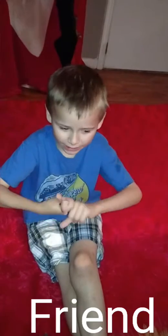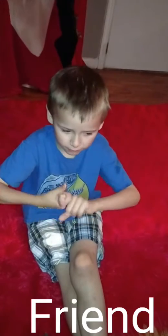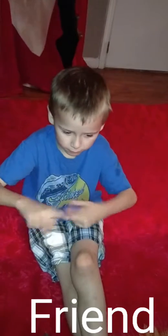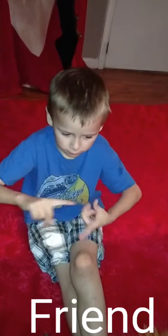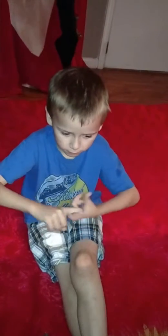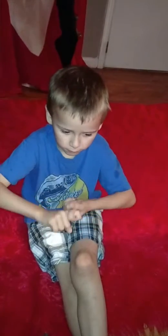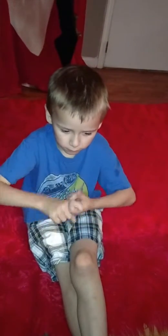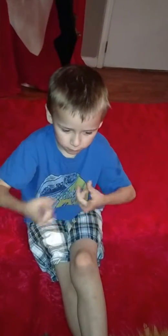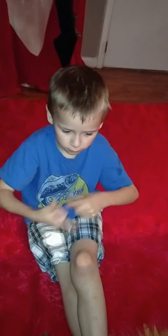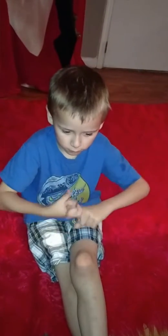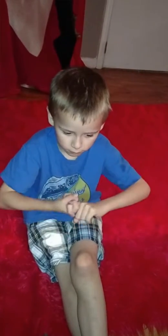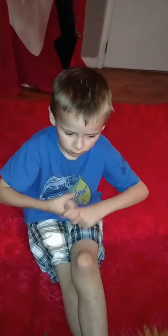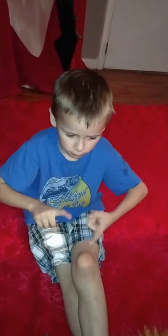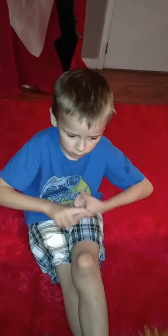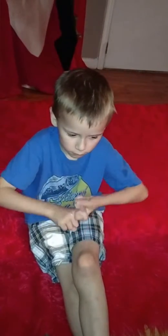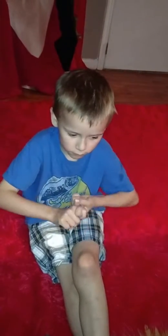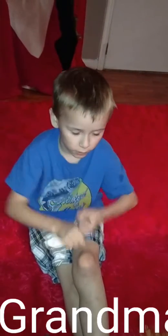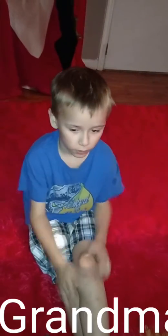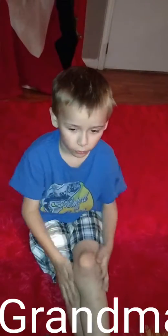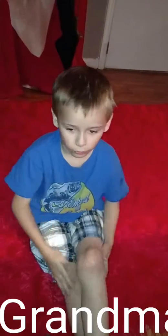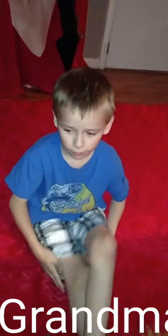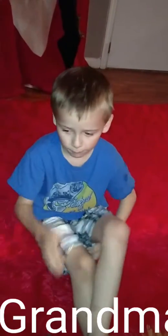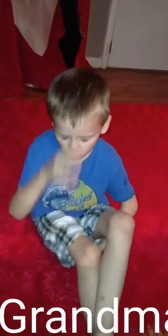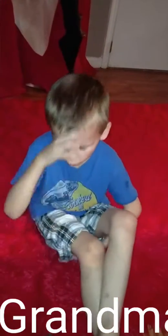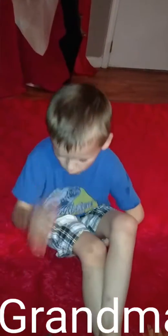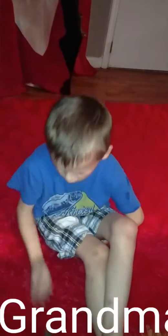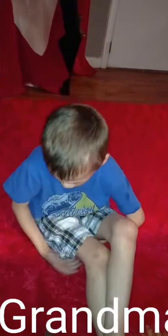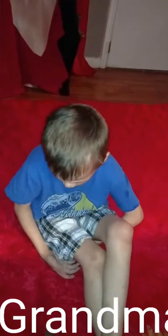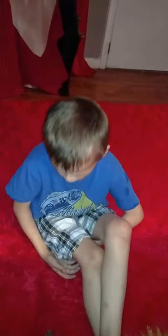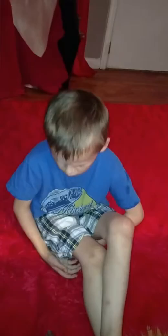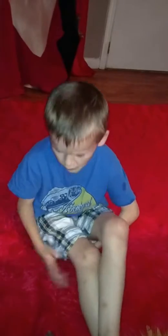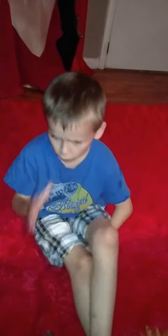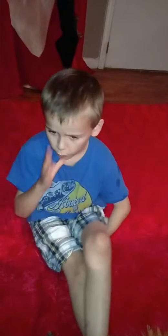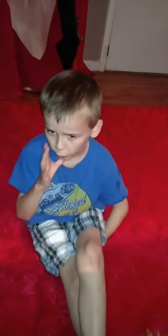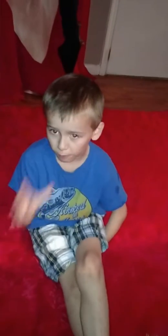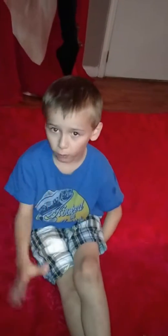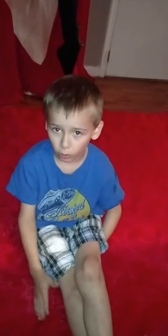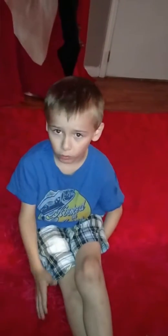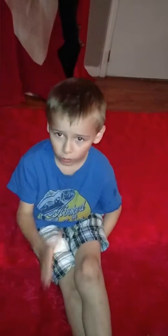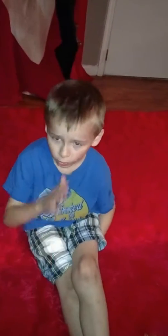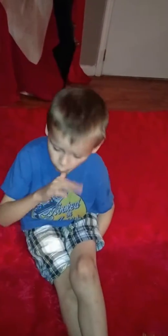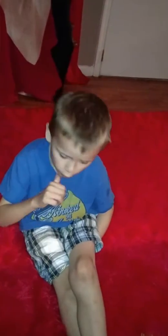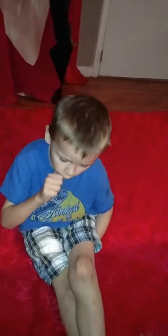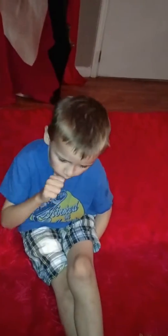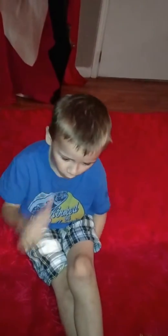Sign Grand. Sign Grandma. Sign No, Sign Grandma. Sign Grandpa.